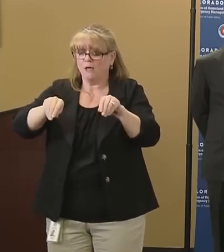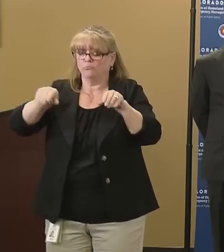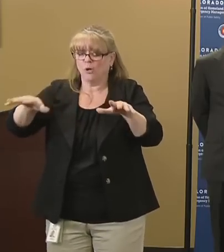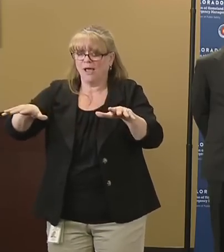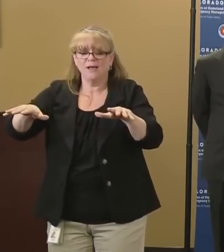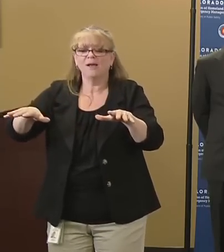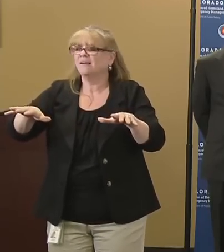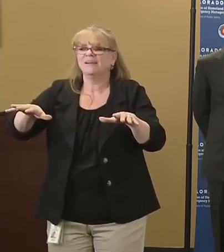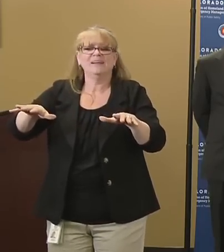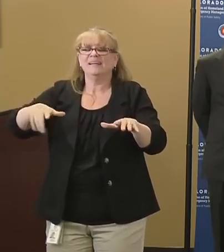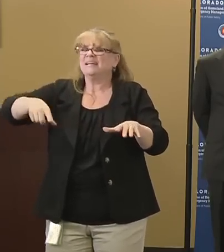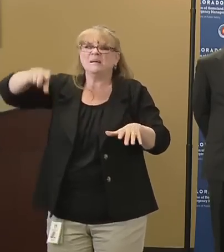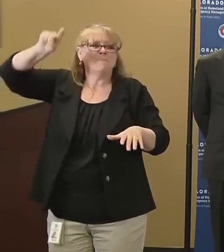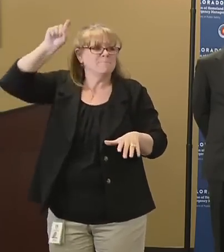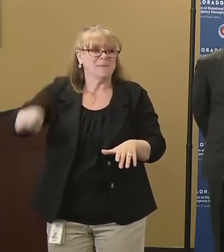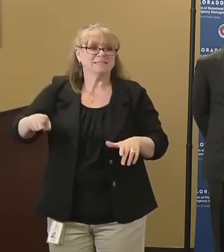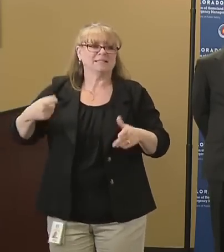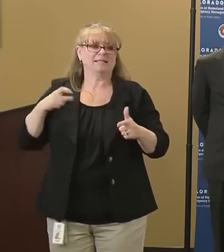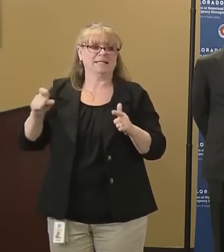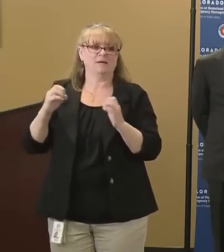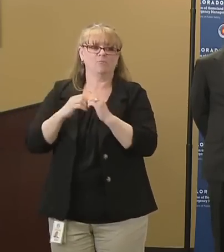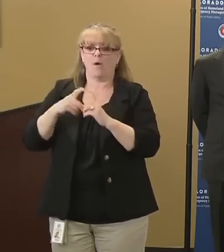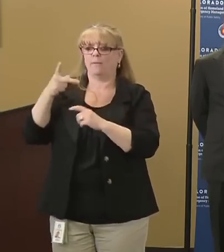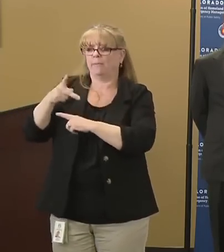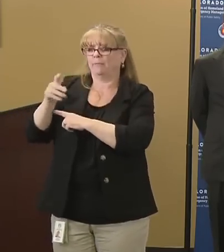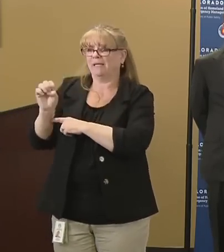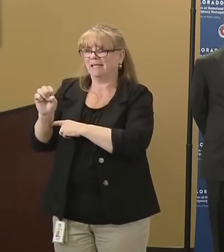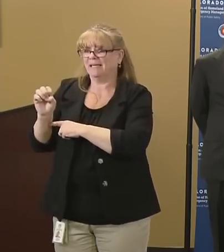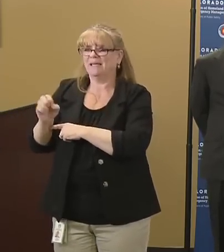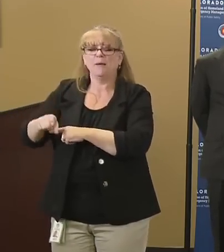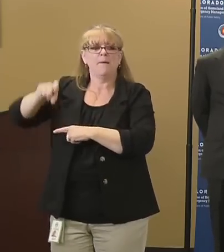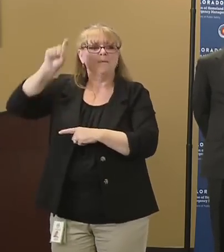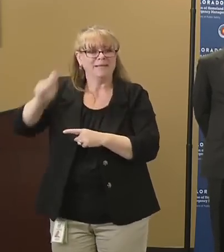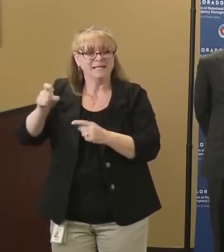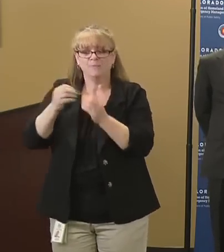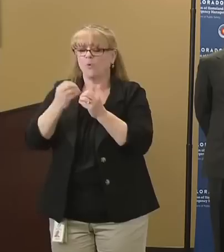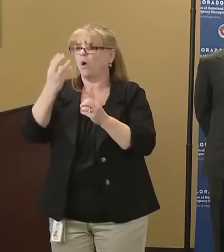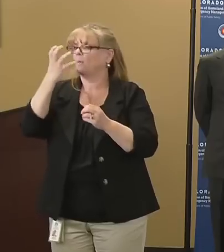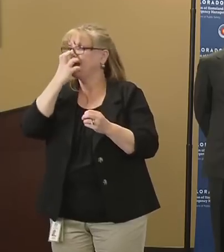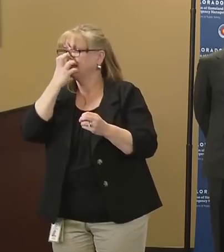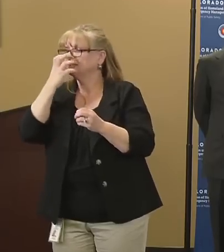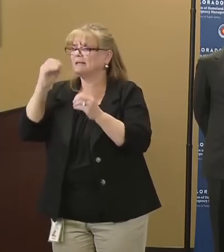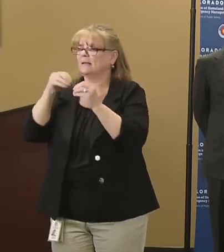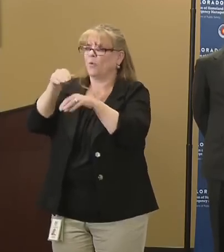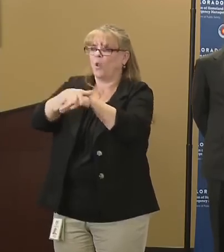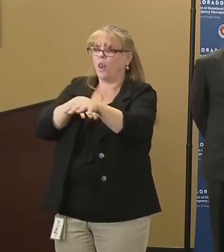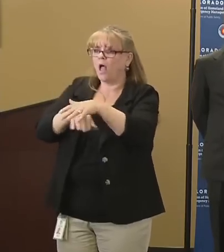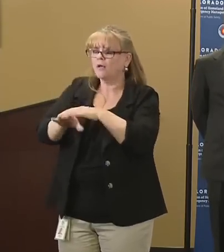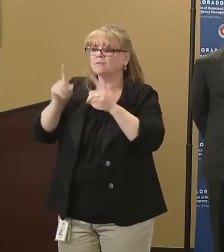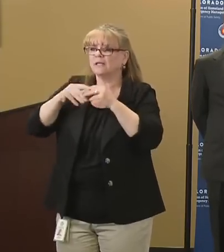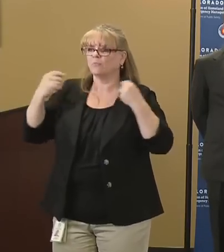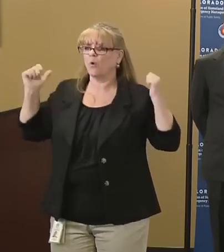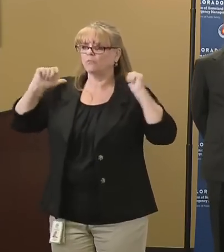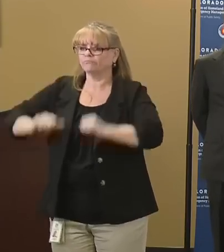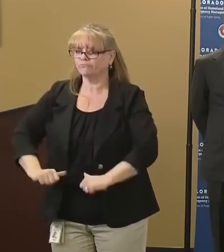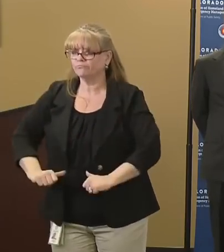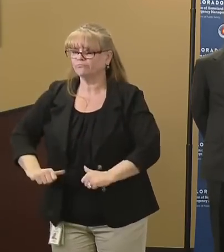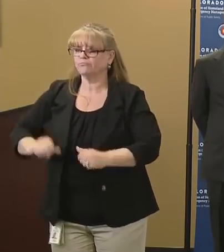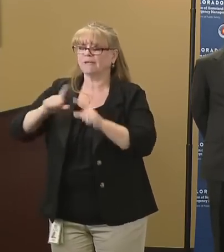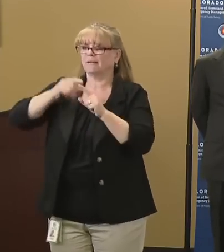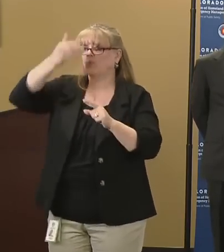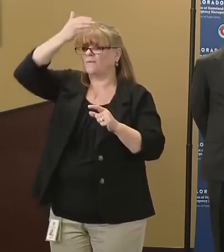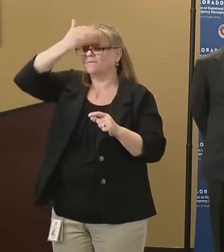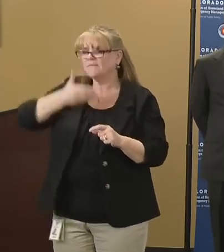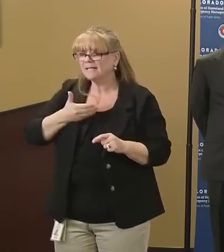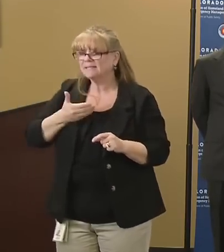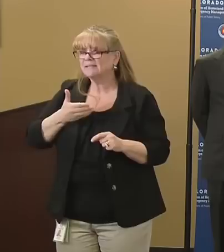protective equipment, including masks, gloves, gowns, face shields. We cannot care for our patients if we're not healthy